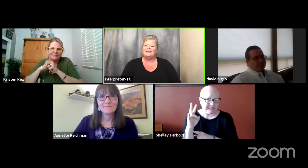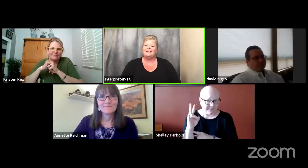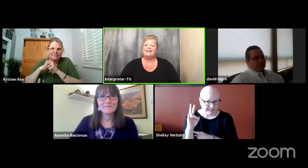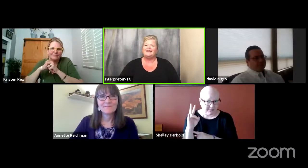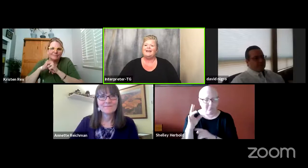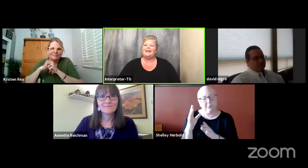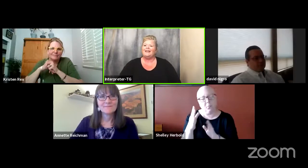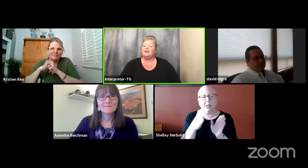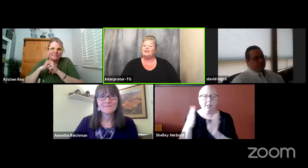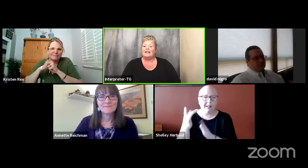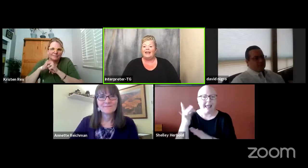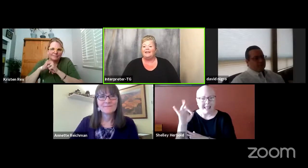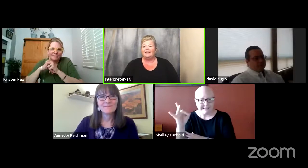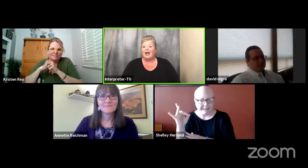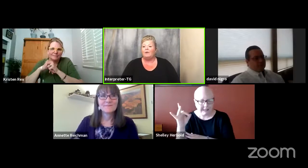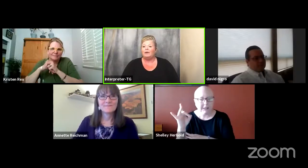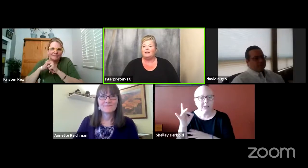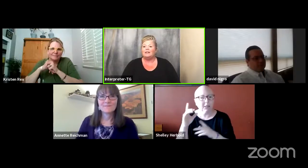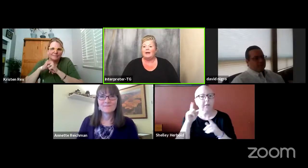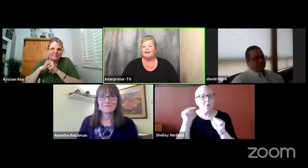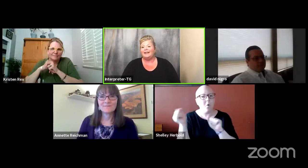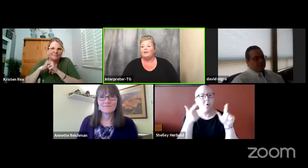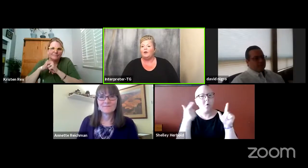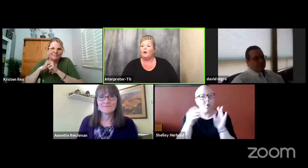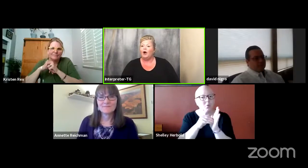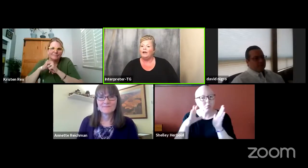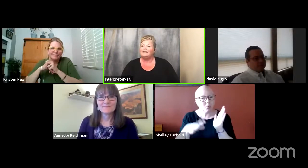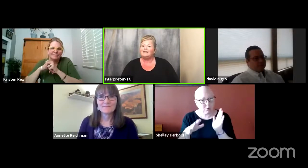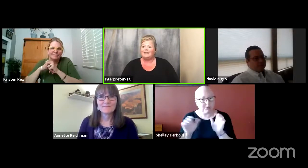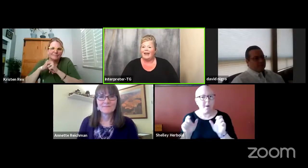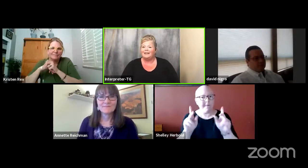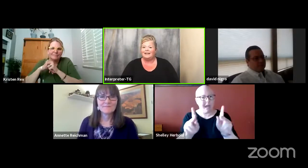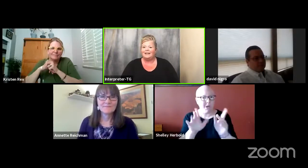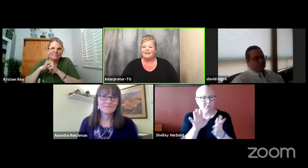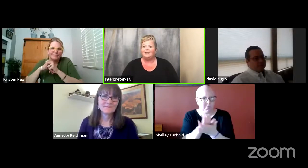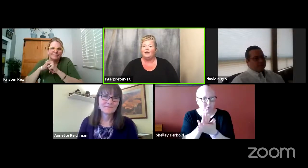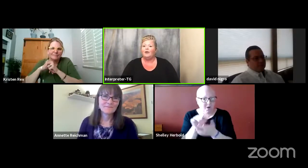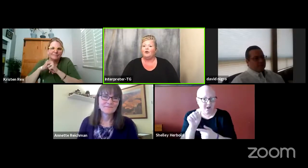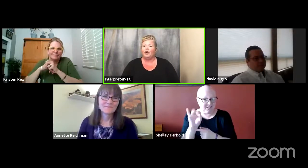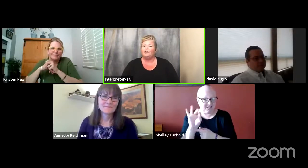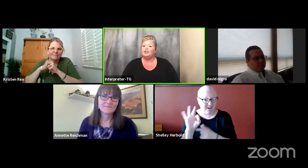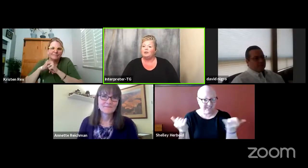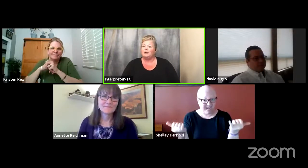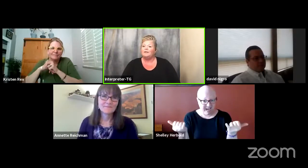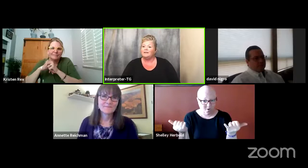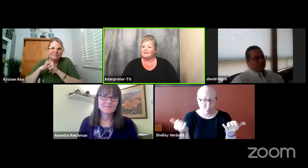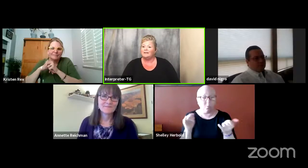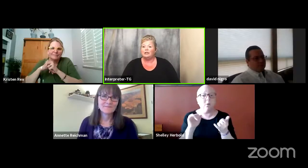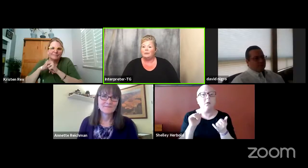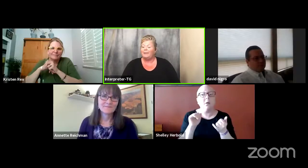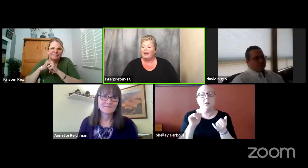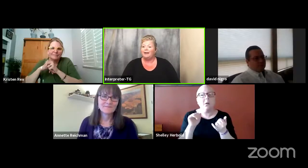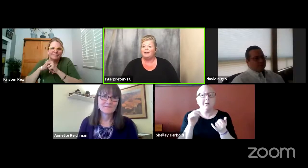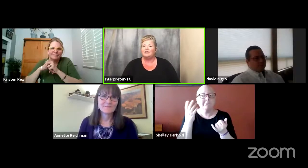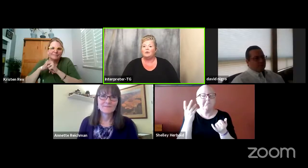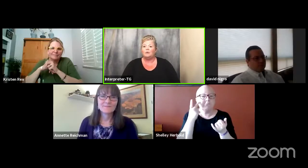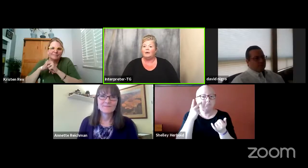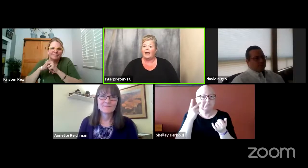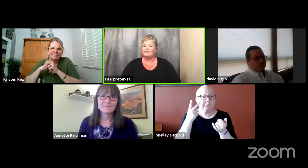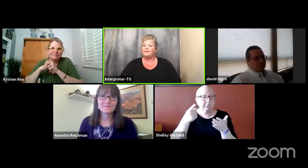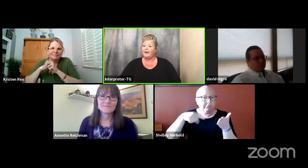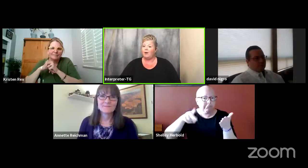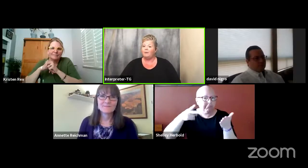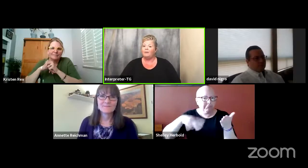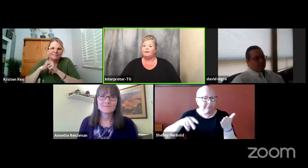And they are saying now we're expecting, August 18th for all students to be back in